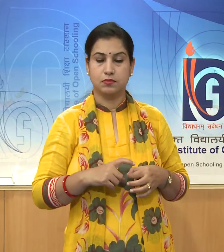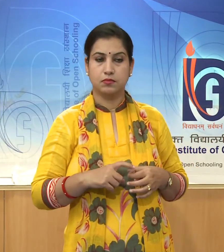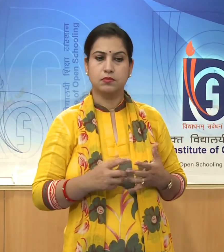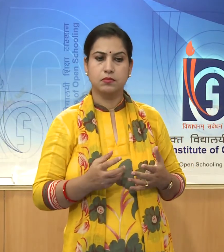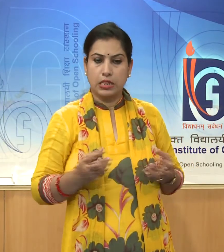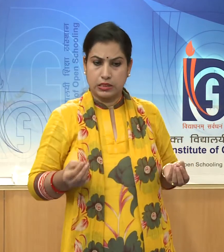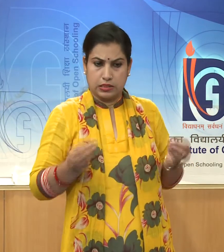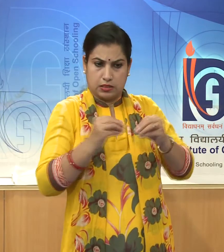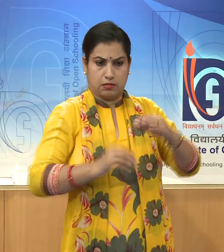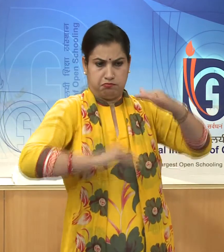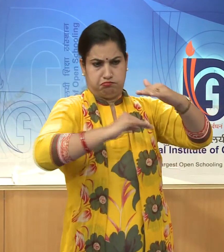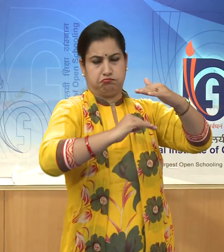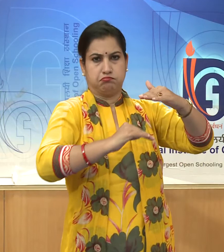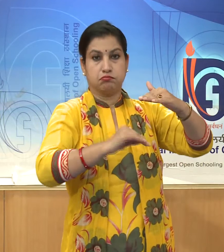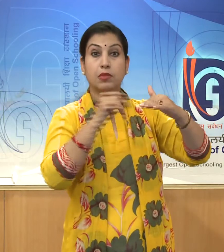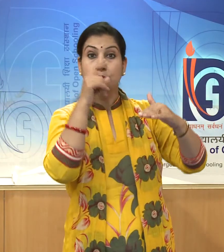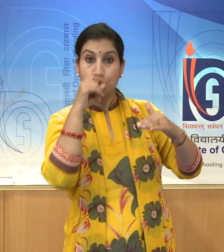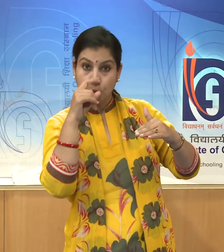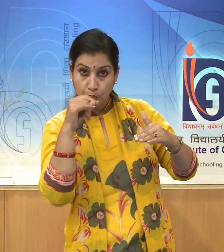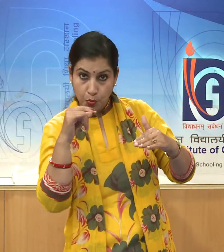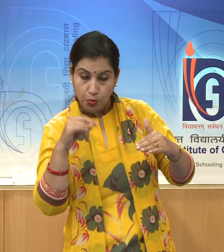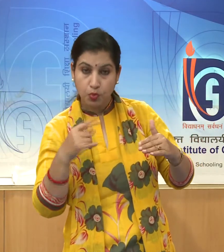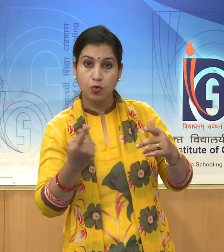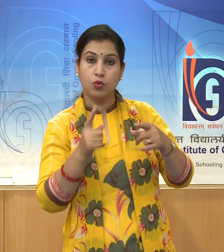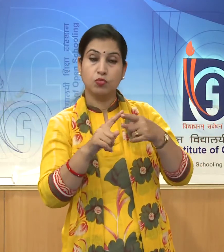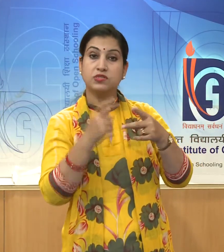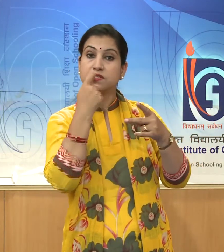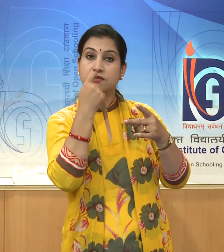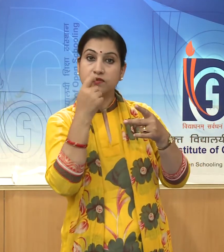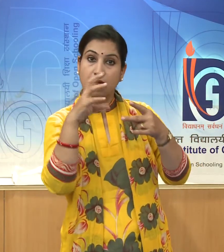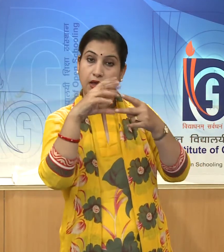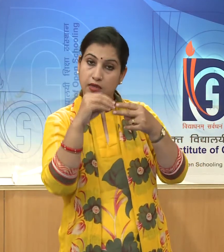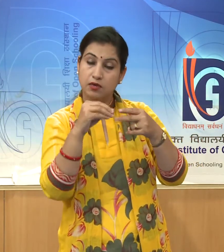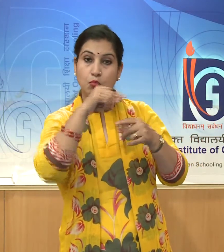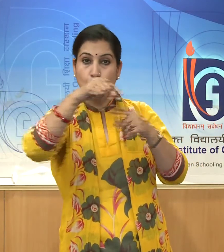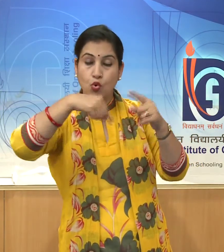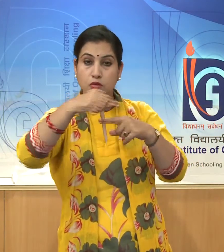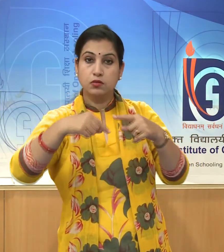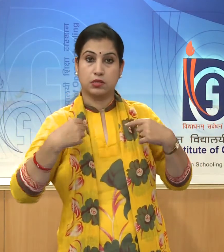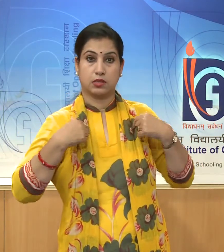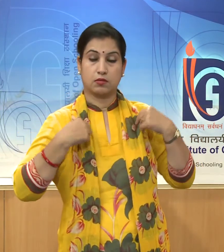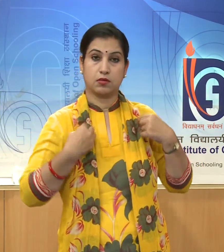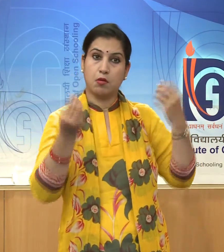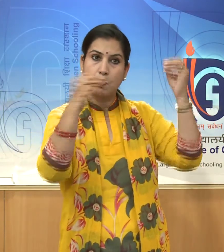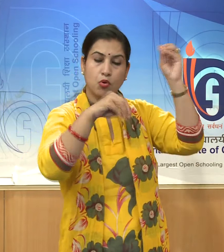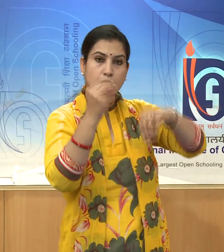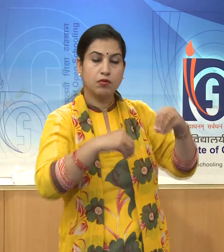quantity of blue and white drapery adds the